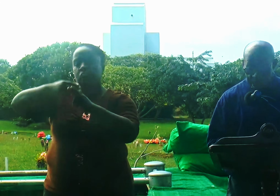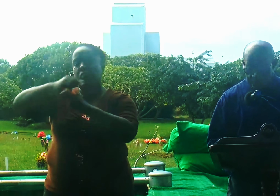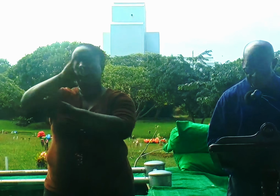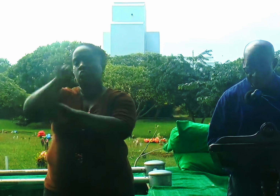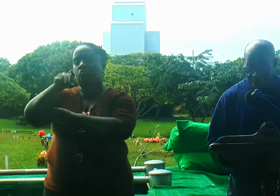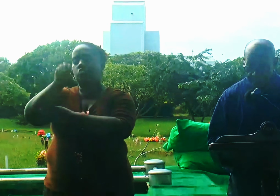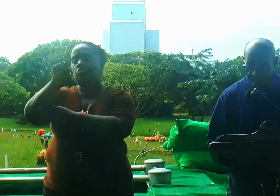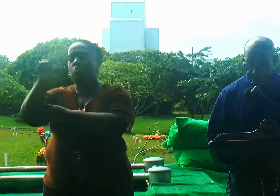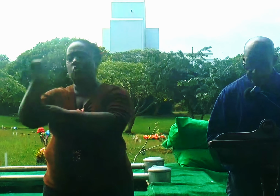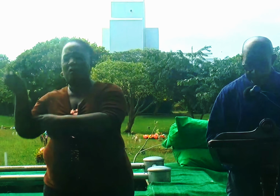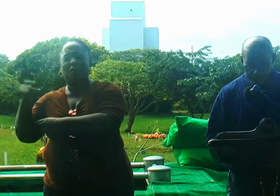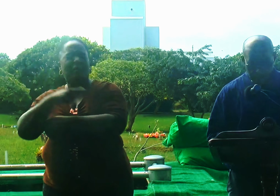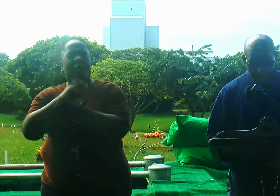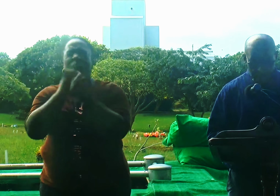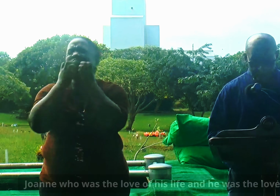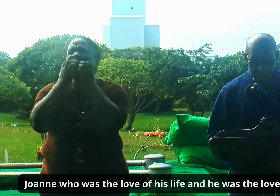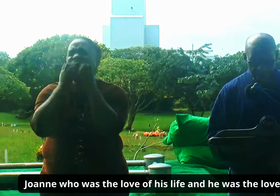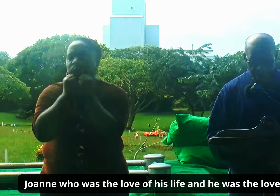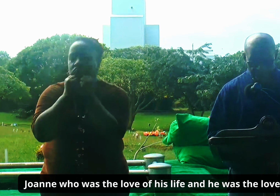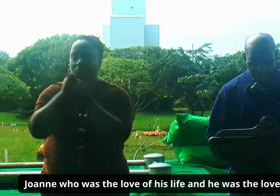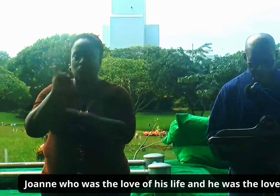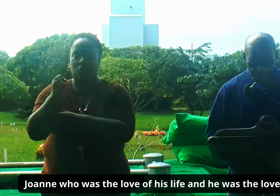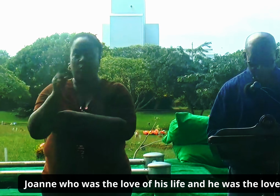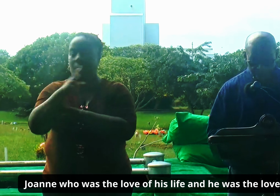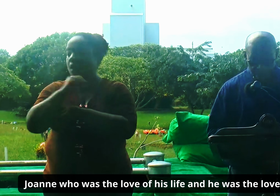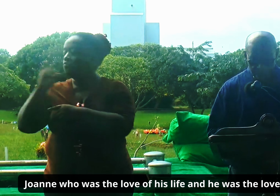who was the love of his life, and he was a